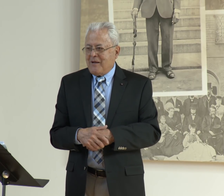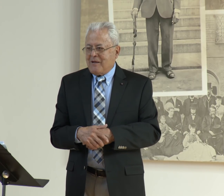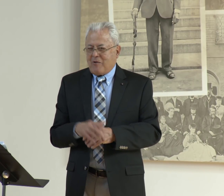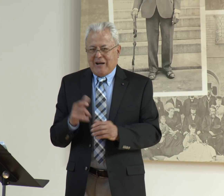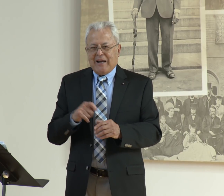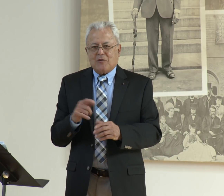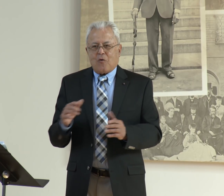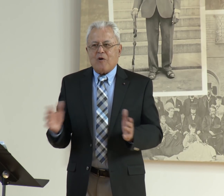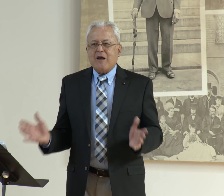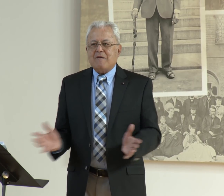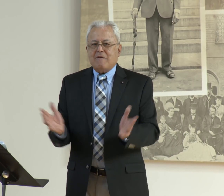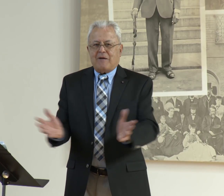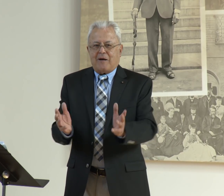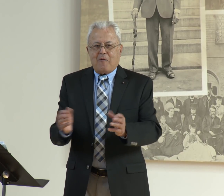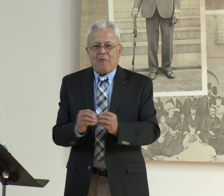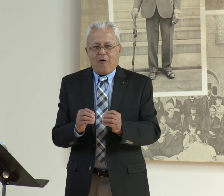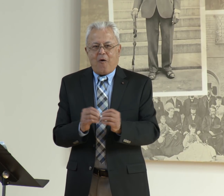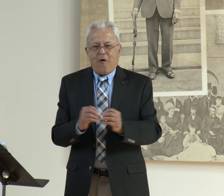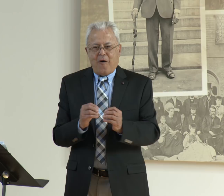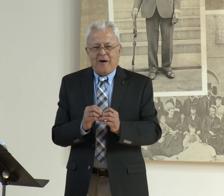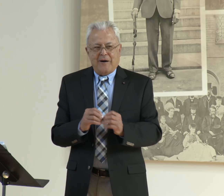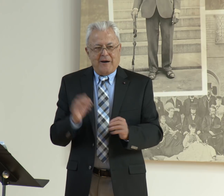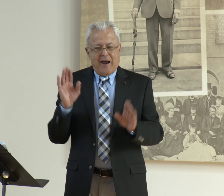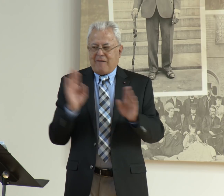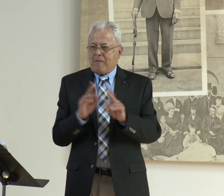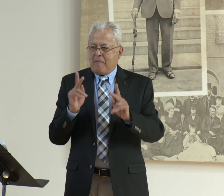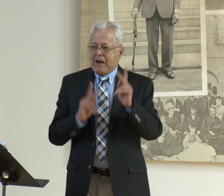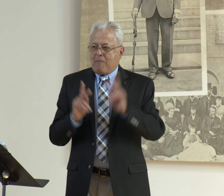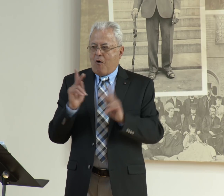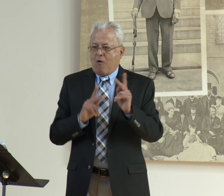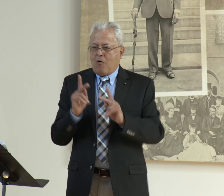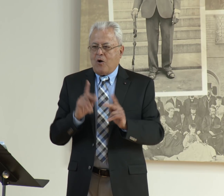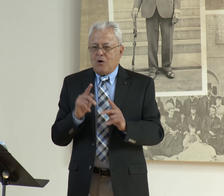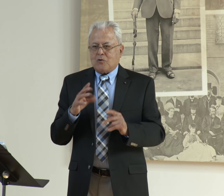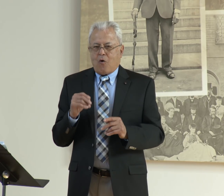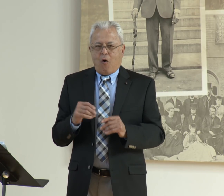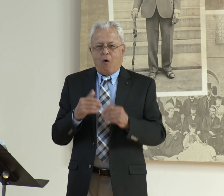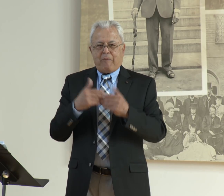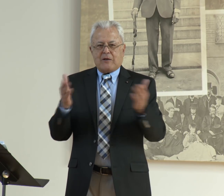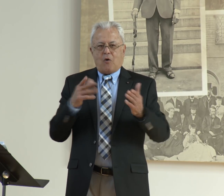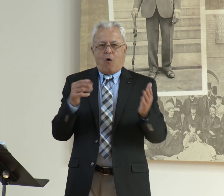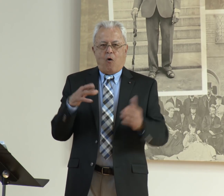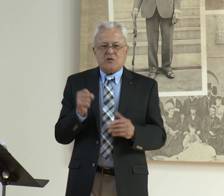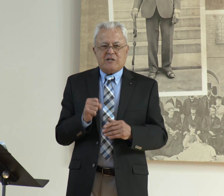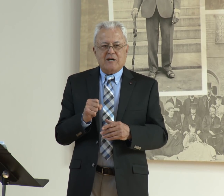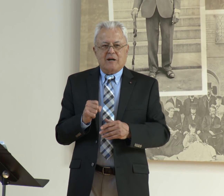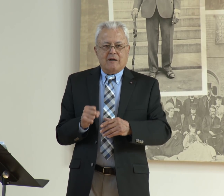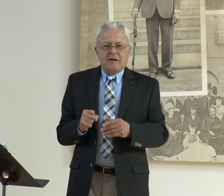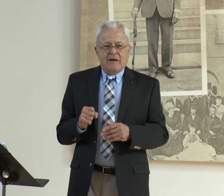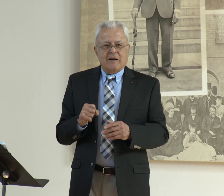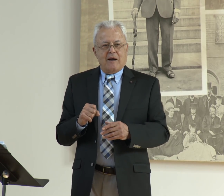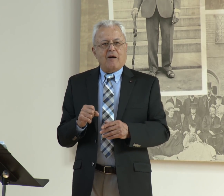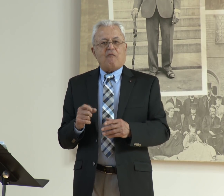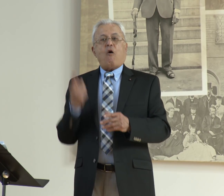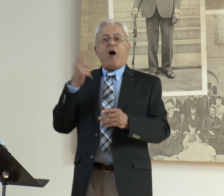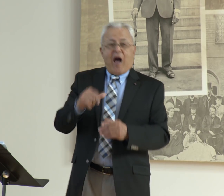We could teach courses about him in schools. We need to encourage more deaf people to be open to the